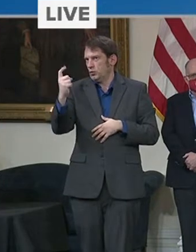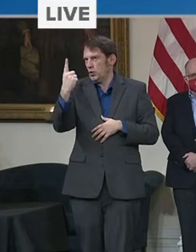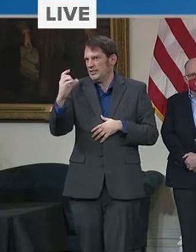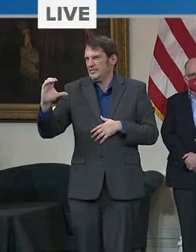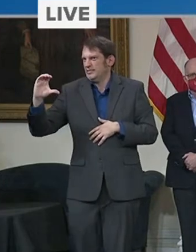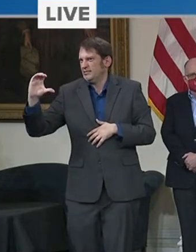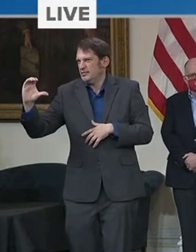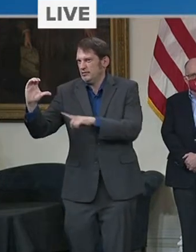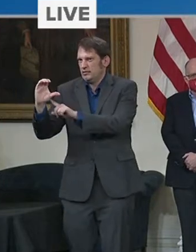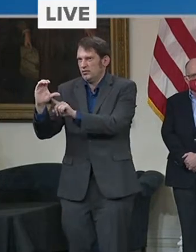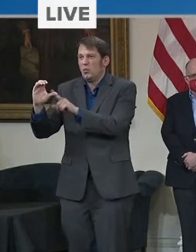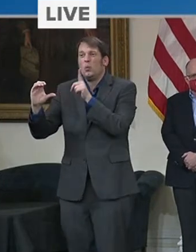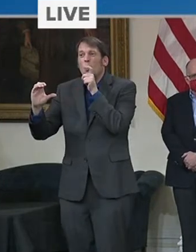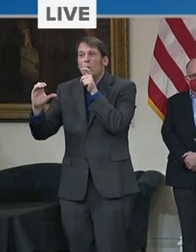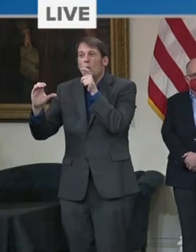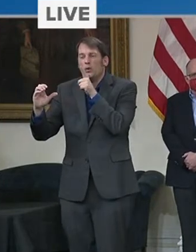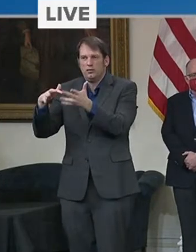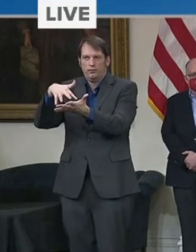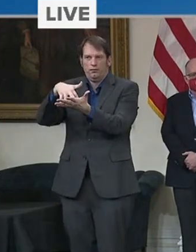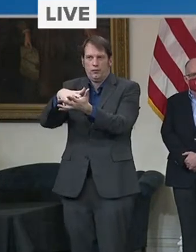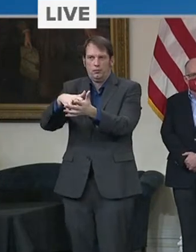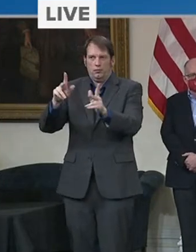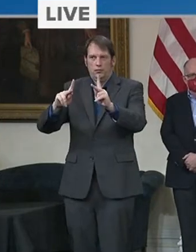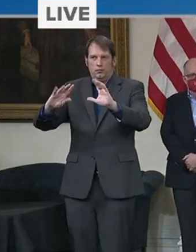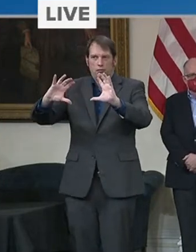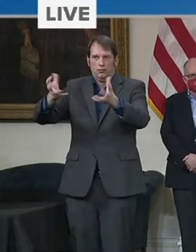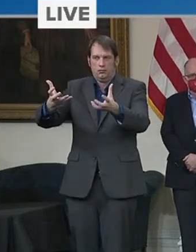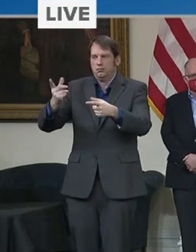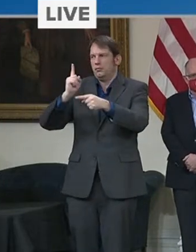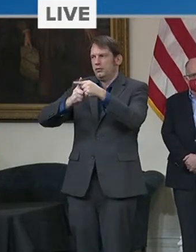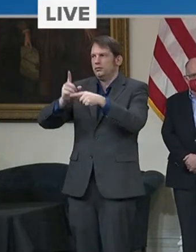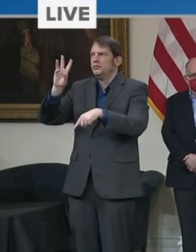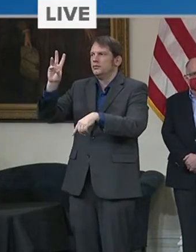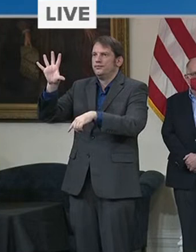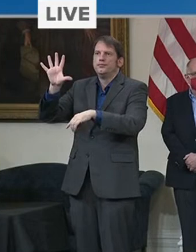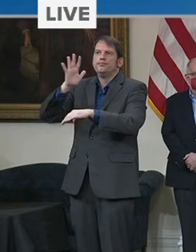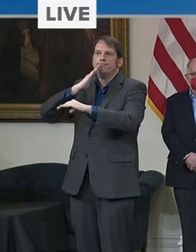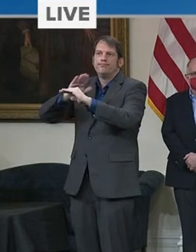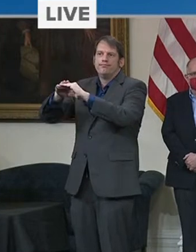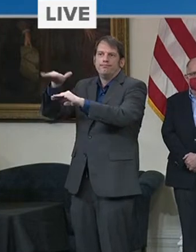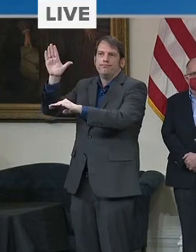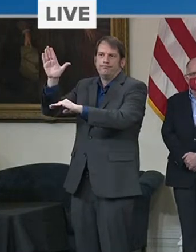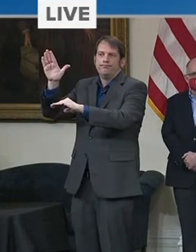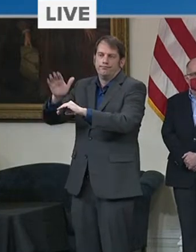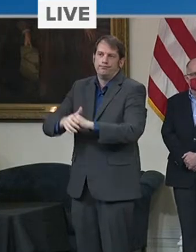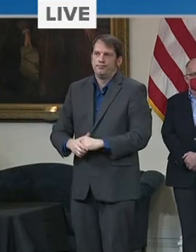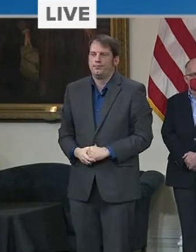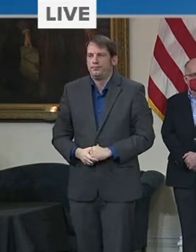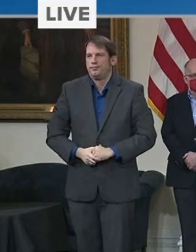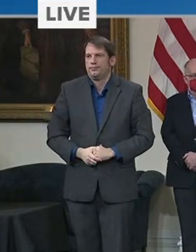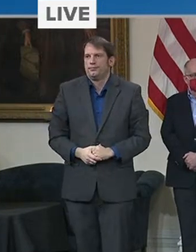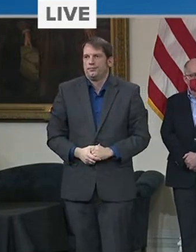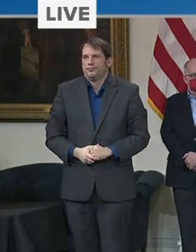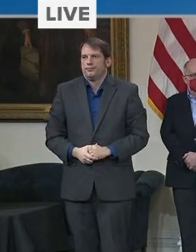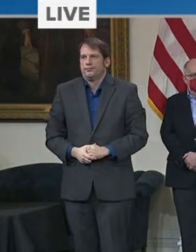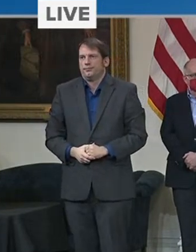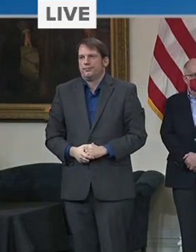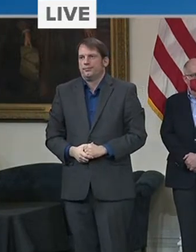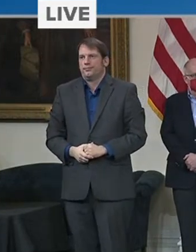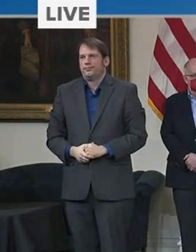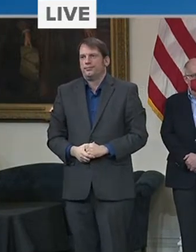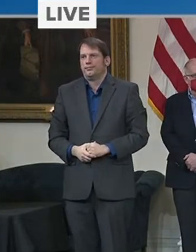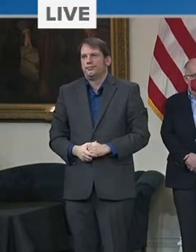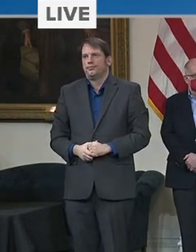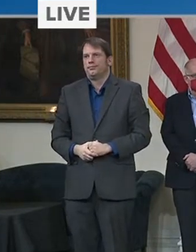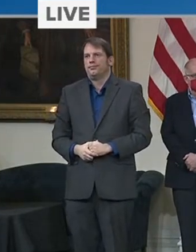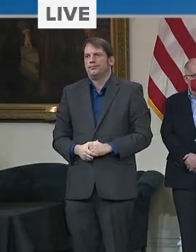vulnerable Marylanders and all residents 65 and older. A person's eligibility never expires, and